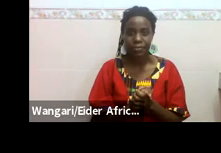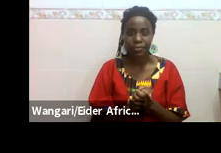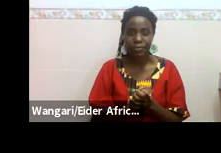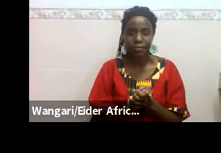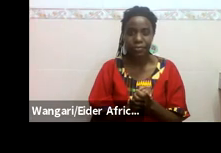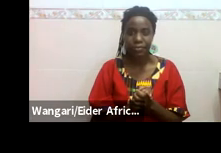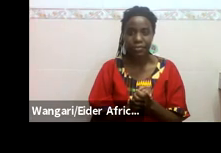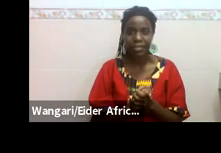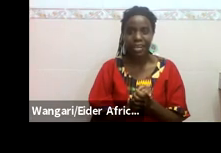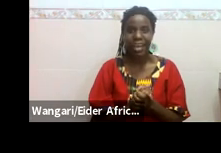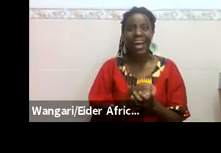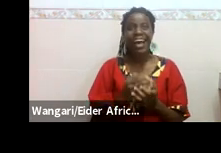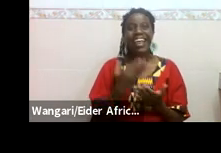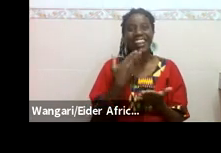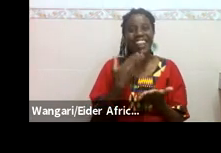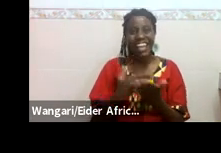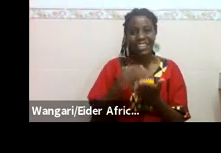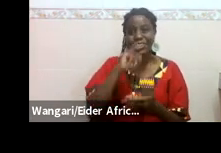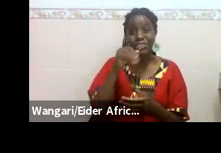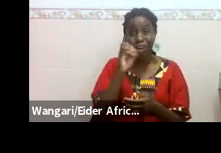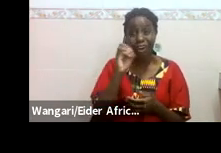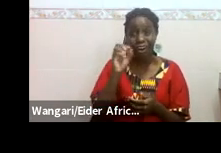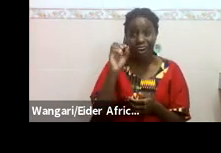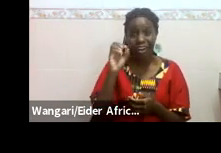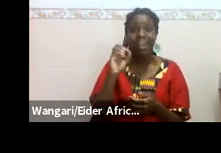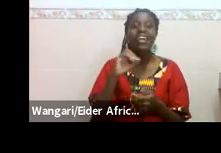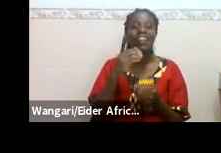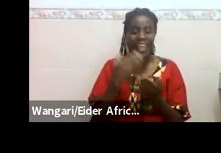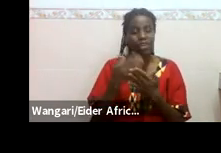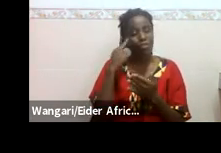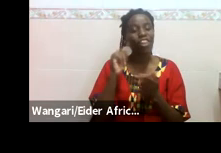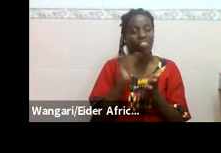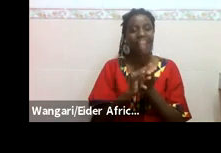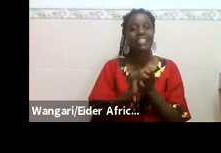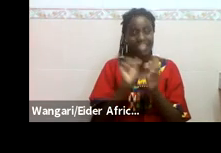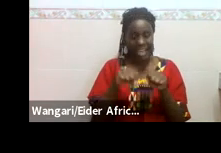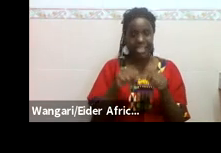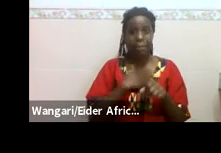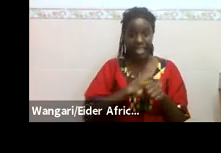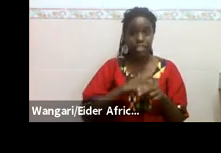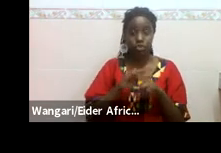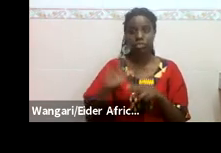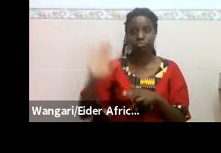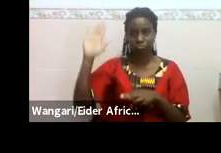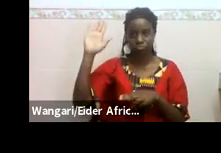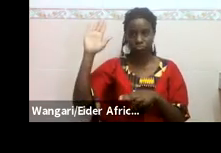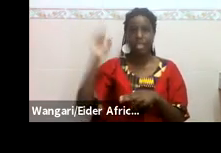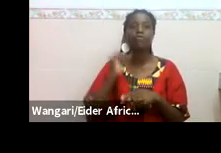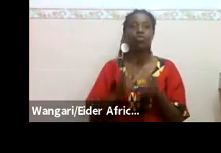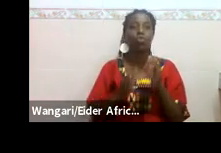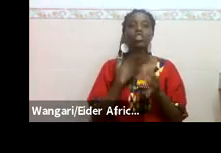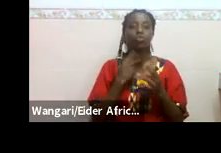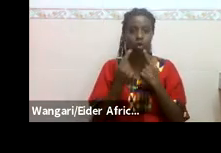Thank you, Joe. I forgot about that raise hand, but sure, please do use that tool if you wish to.